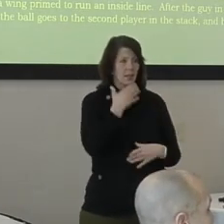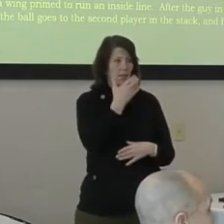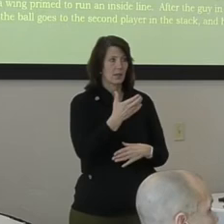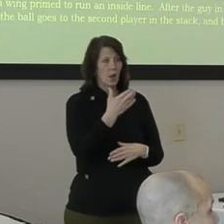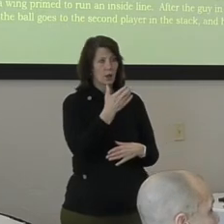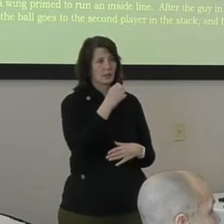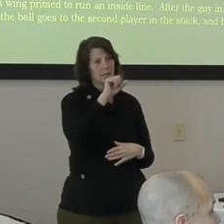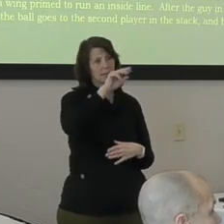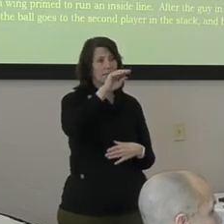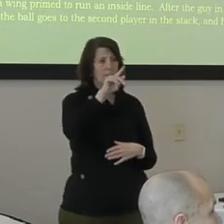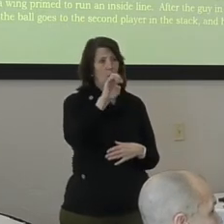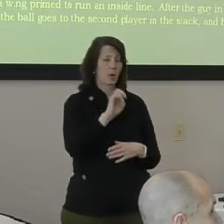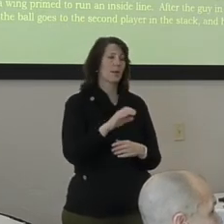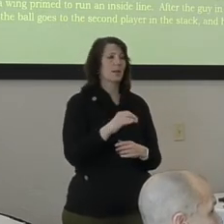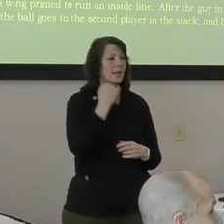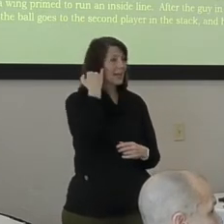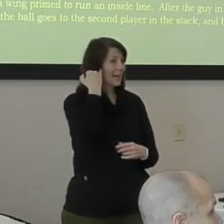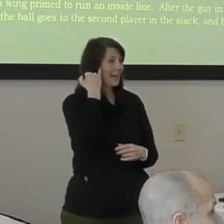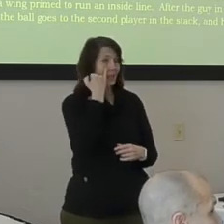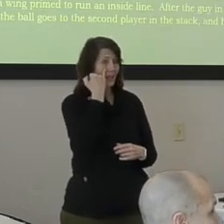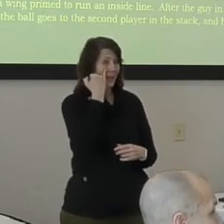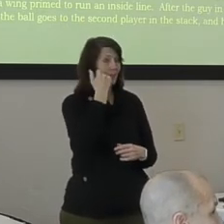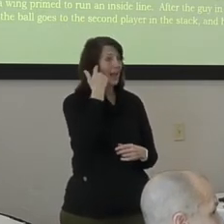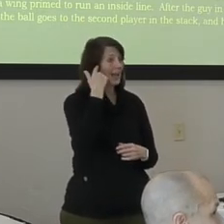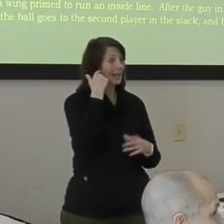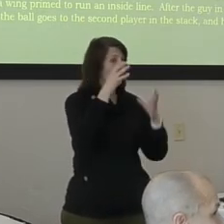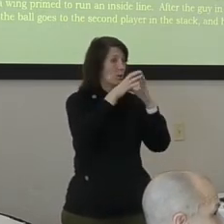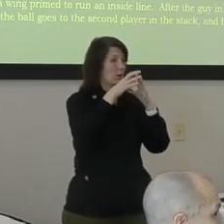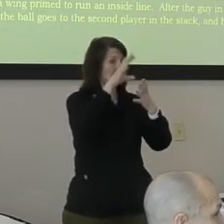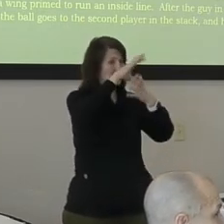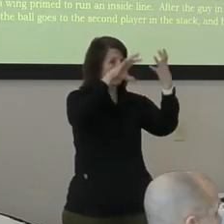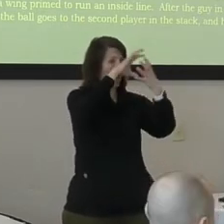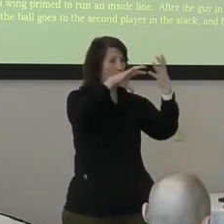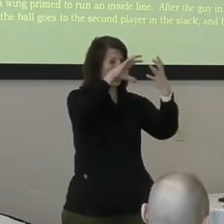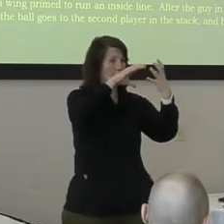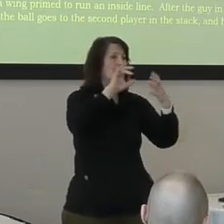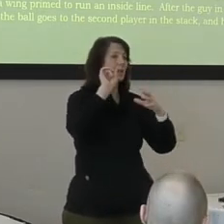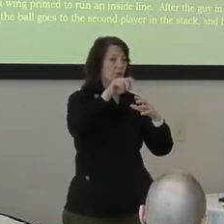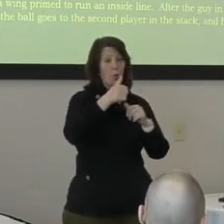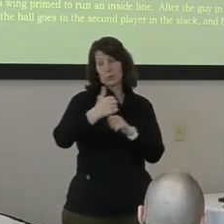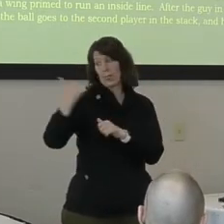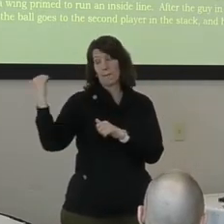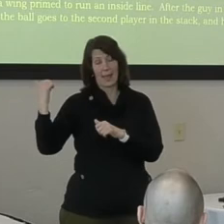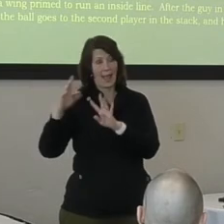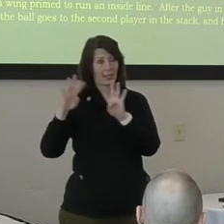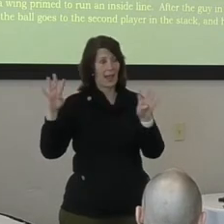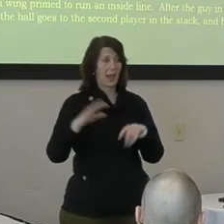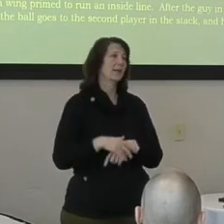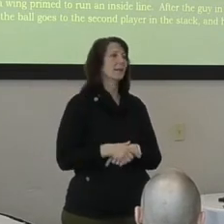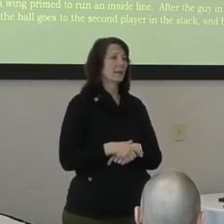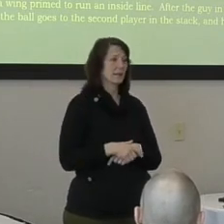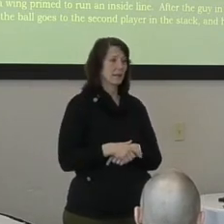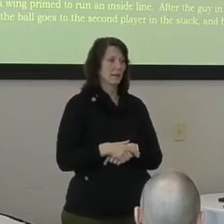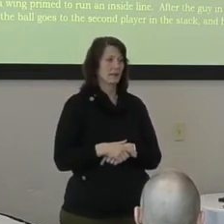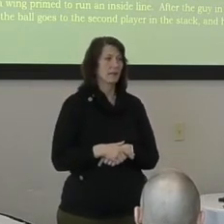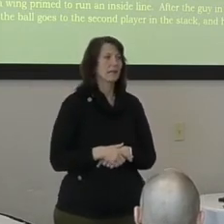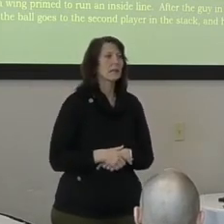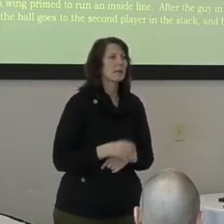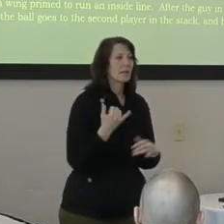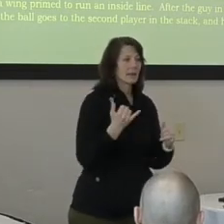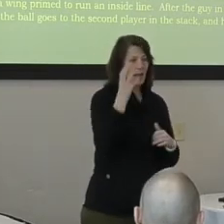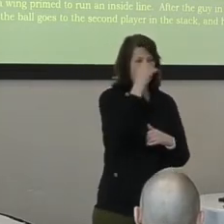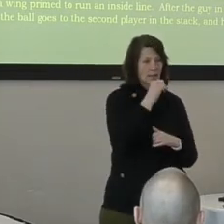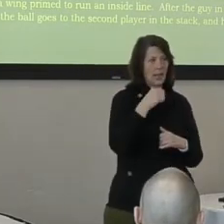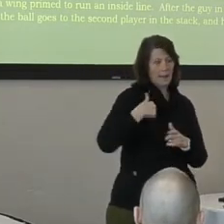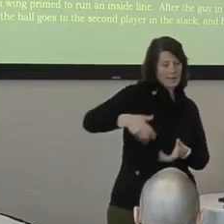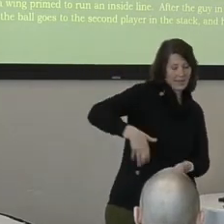smoke. So if the nine hears smoke, he knows it's going out the back to the guy behind. If the nine doesn't hear anything, the ball goes to him. So now he's assuming,